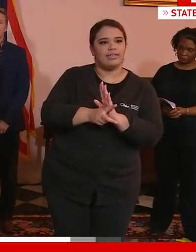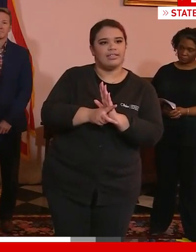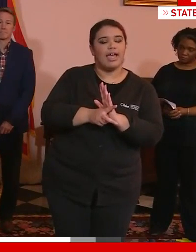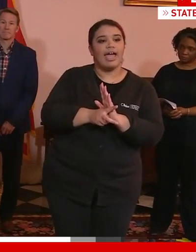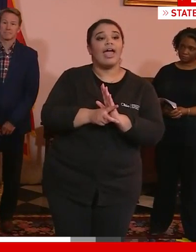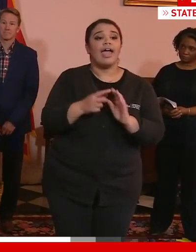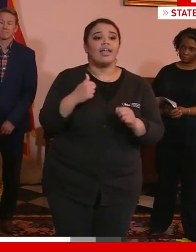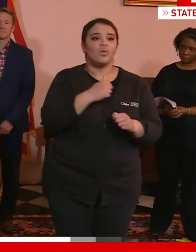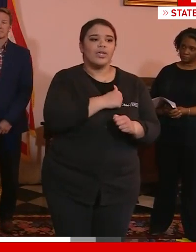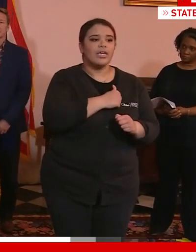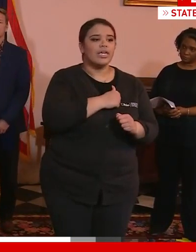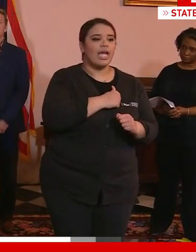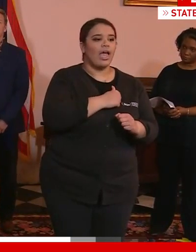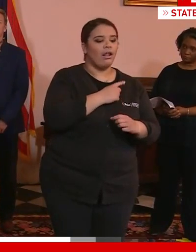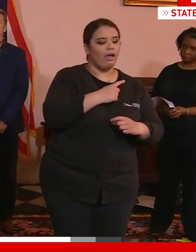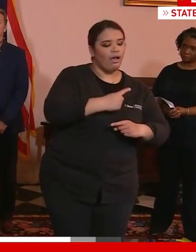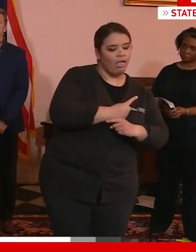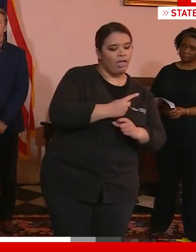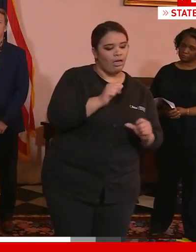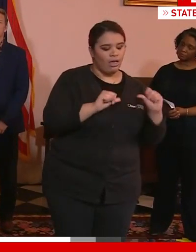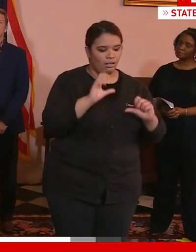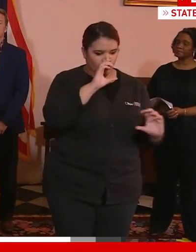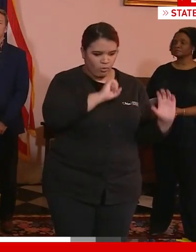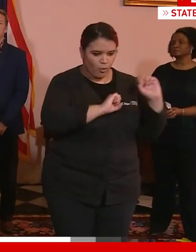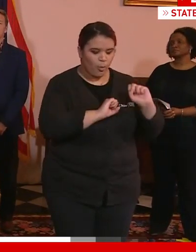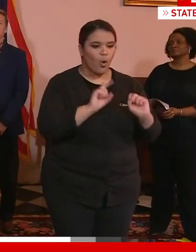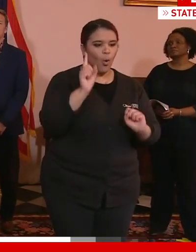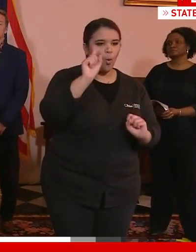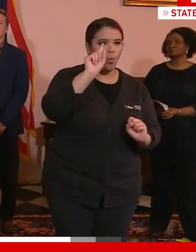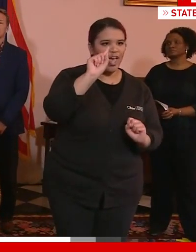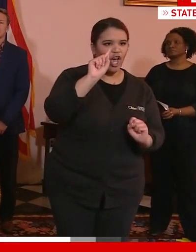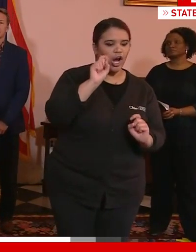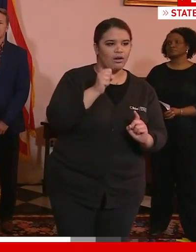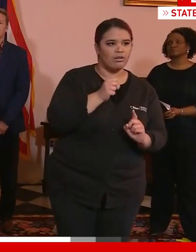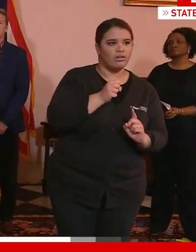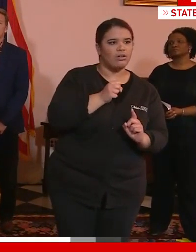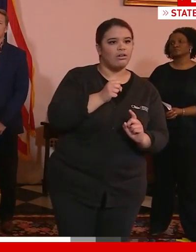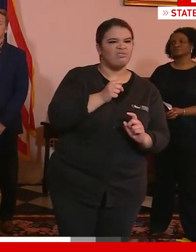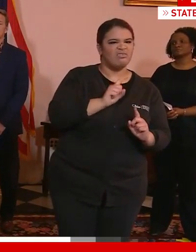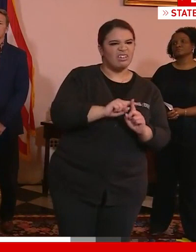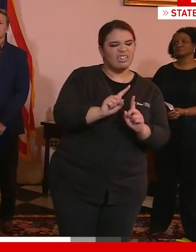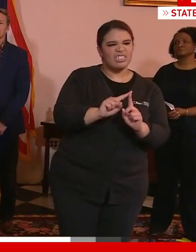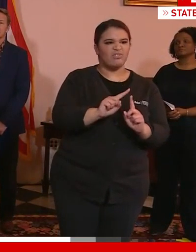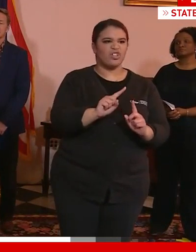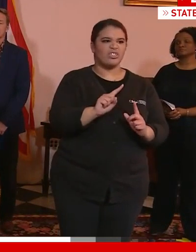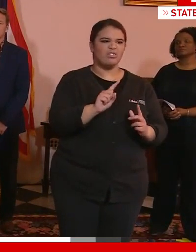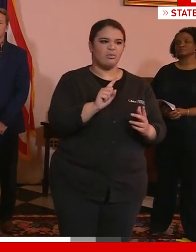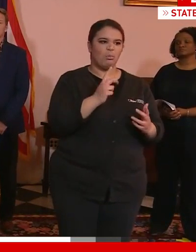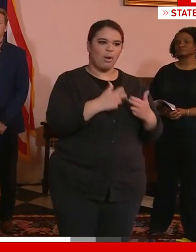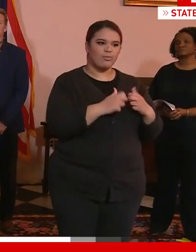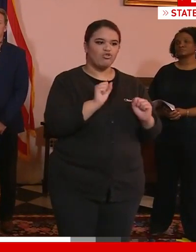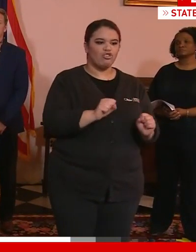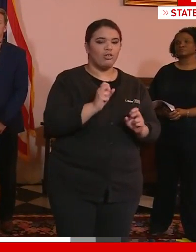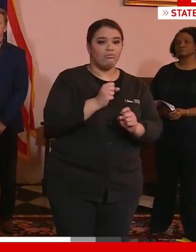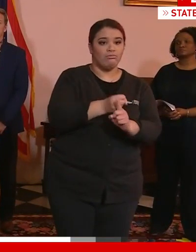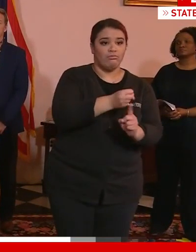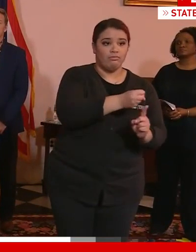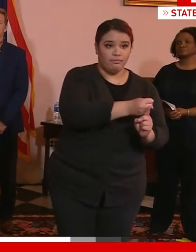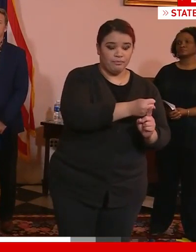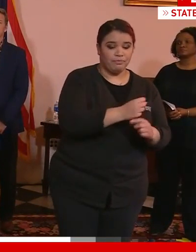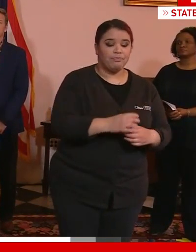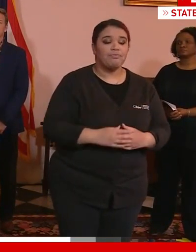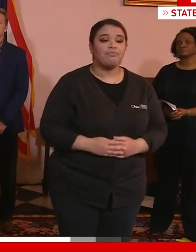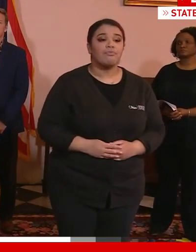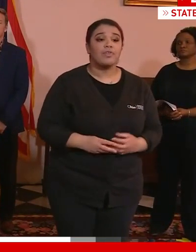occur. The situation today is that hospitals in our state are about a little less than 75%